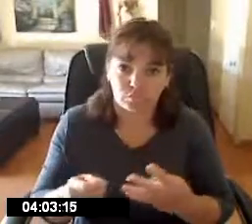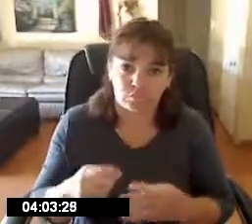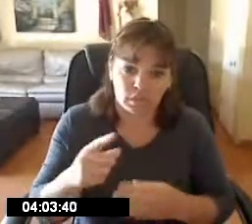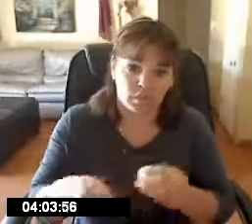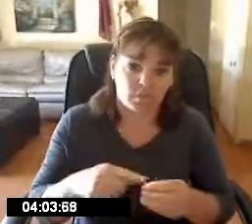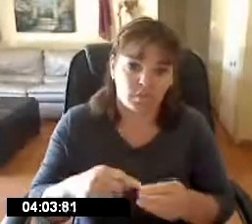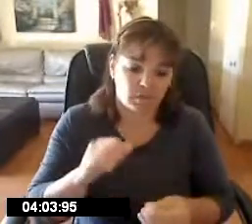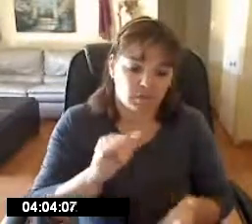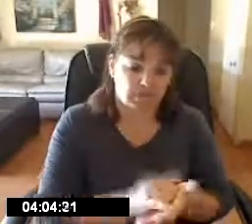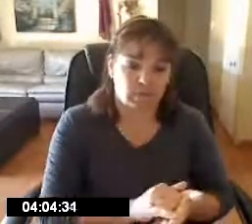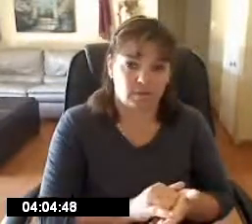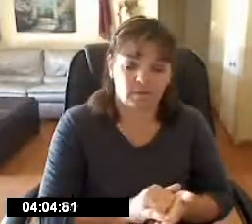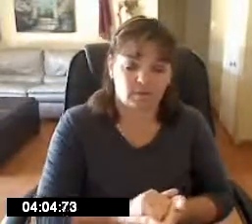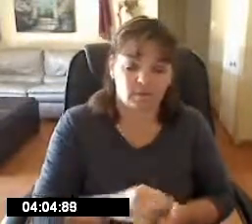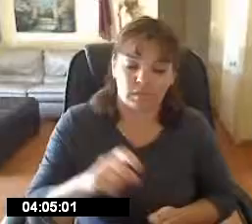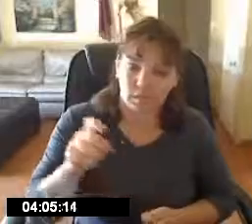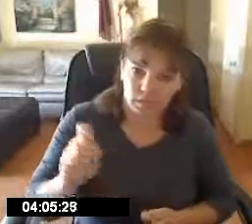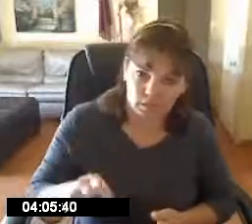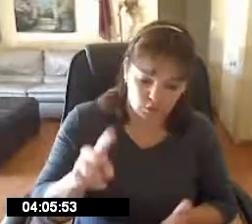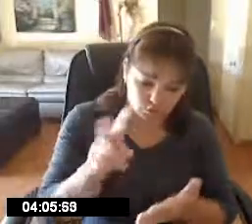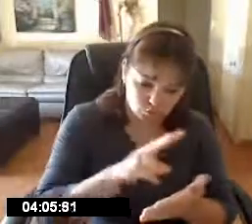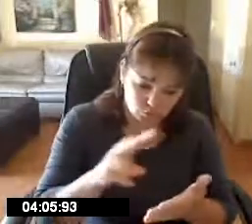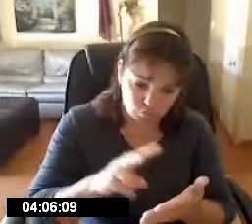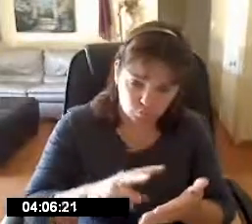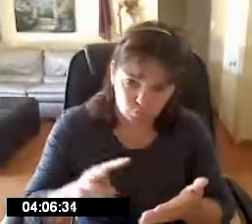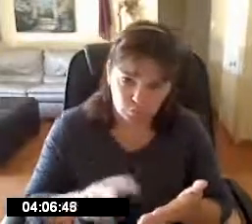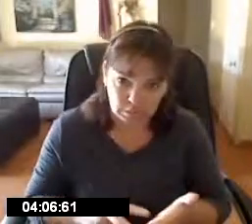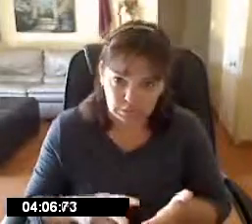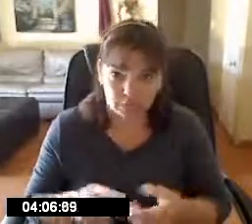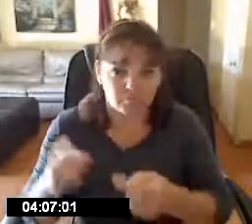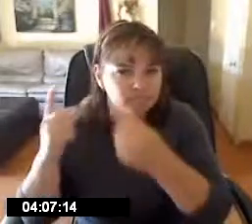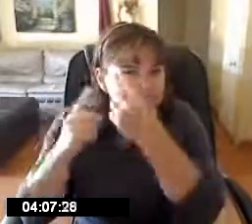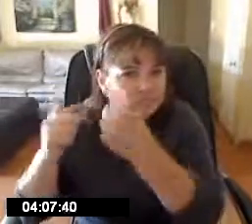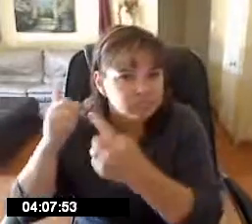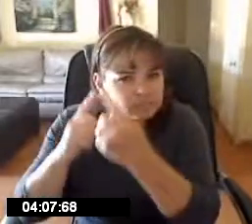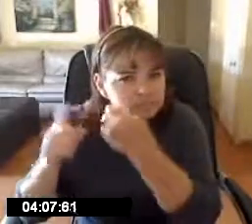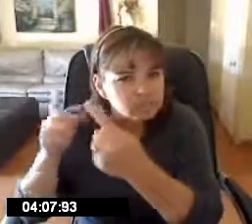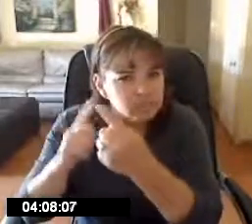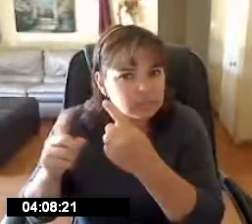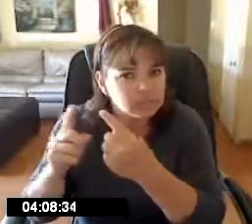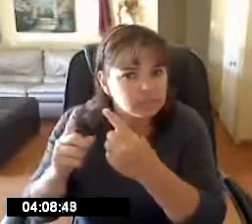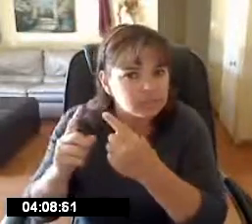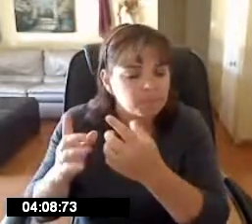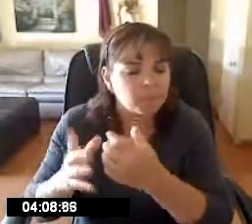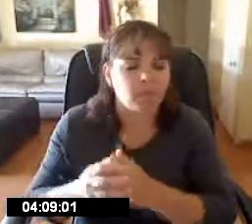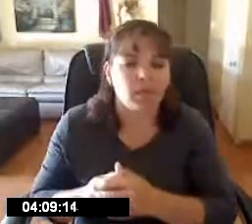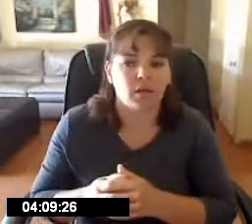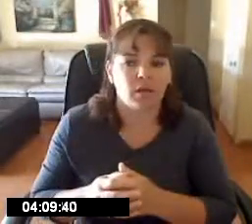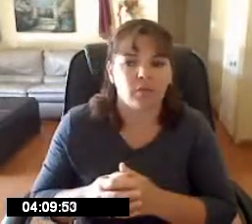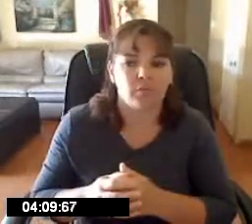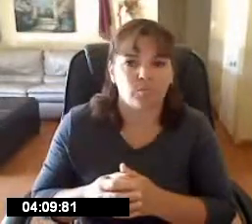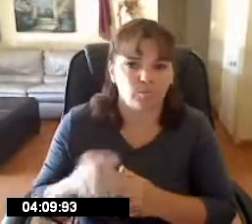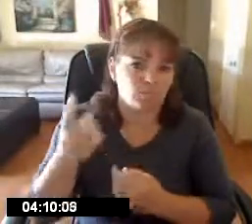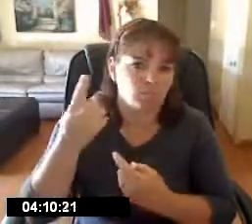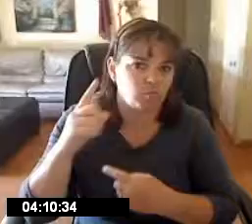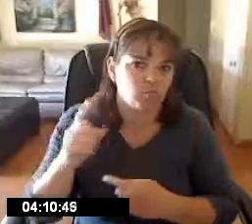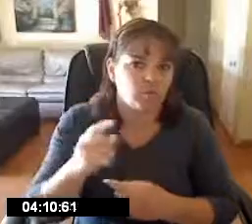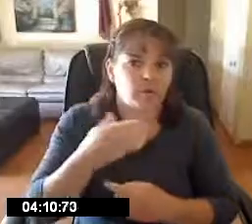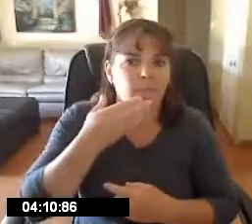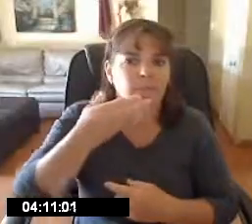reading and thinking about, using your critical thinking skills to figure out what is the best answer. Okay?